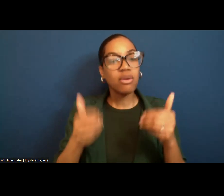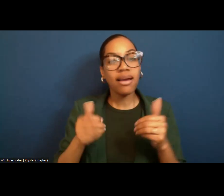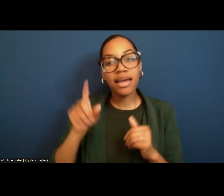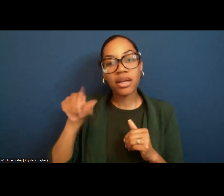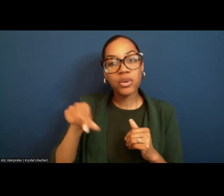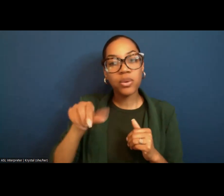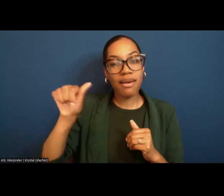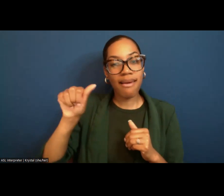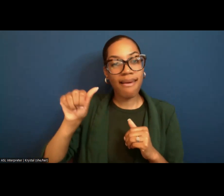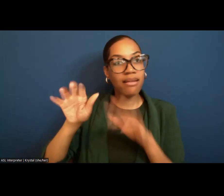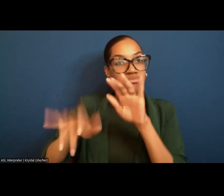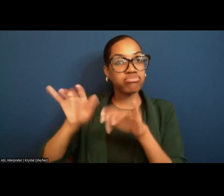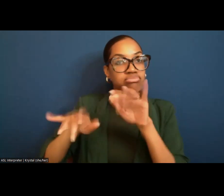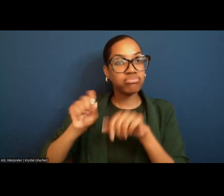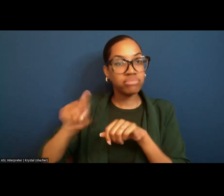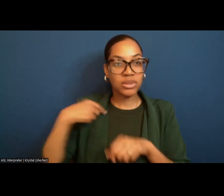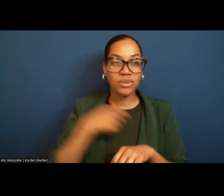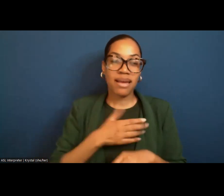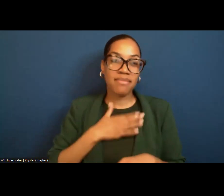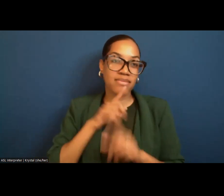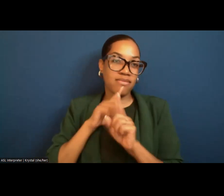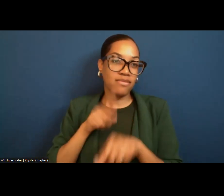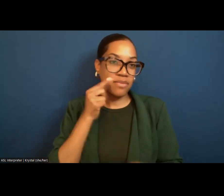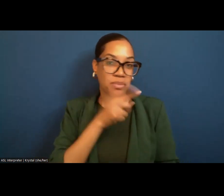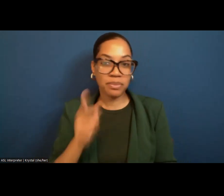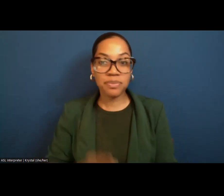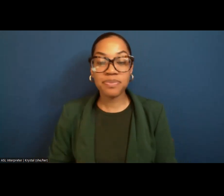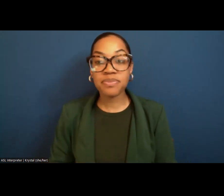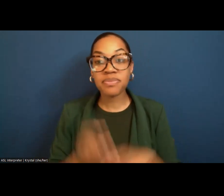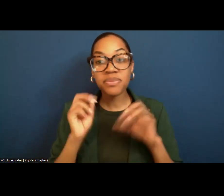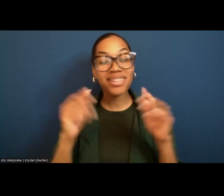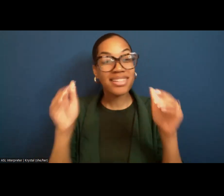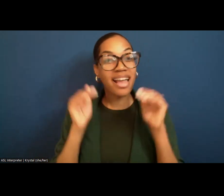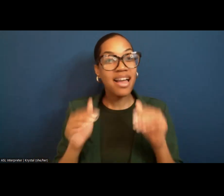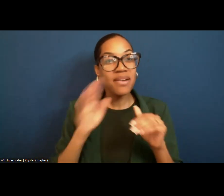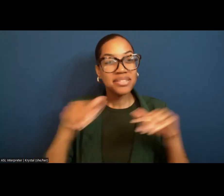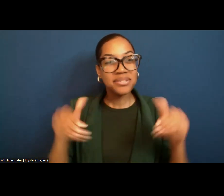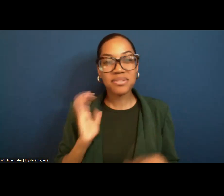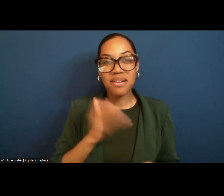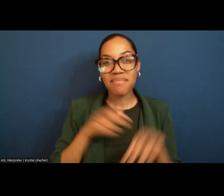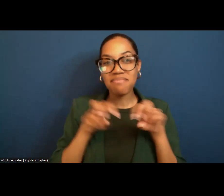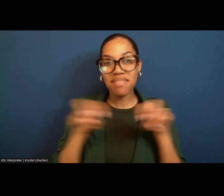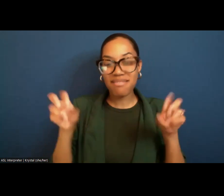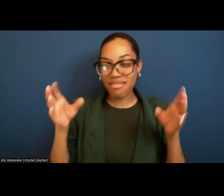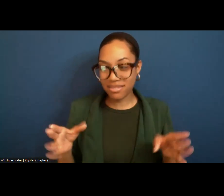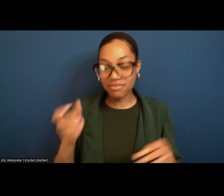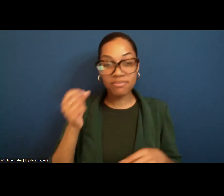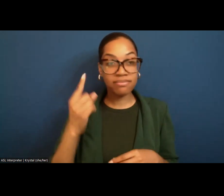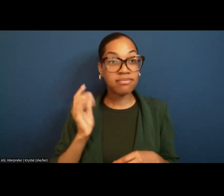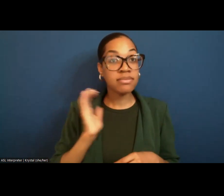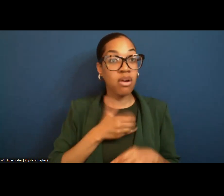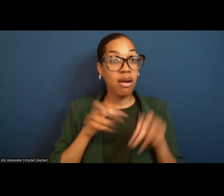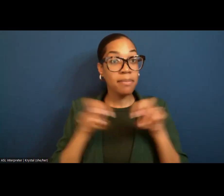your questions. So next, we're going to move into an introduction of our panelists. And remember, the panelists are going to be